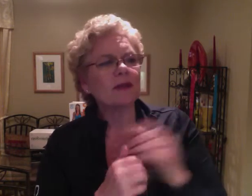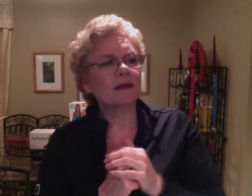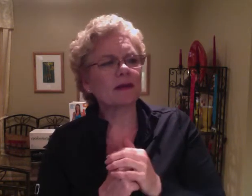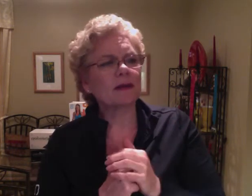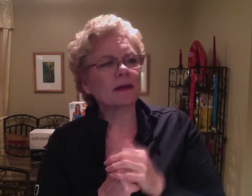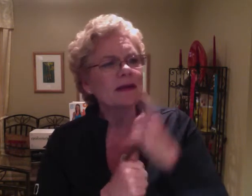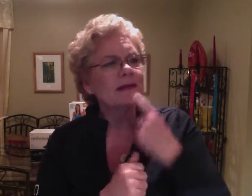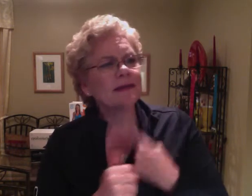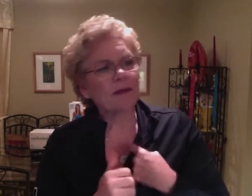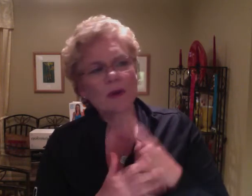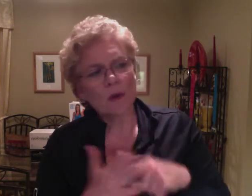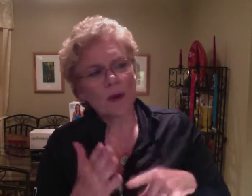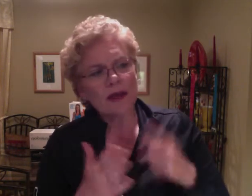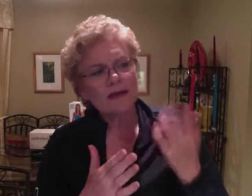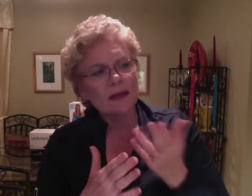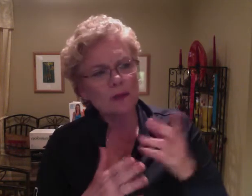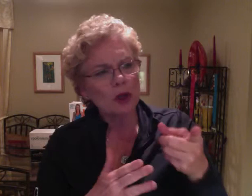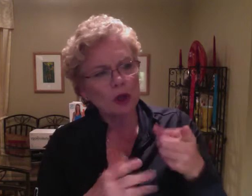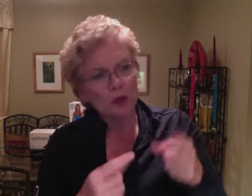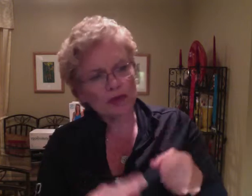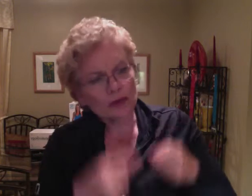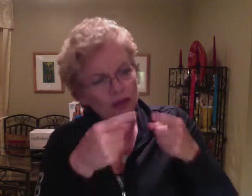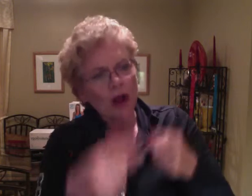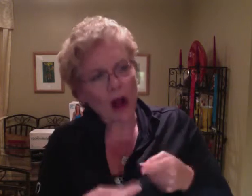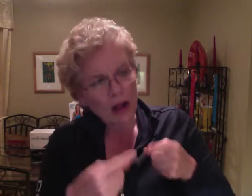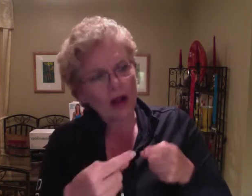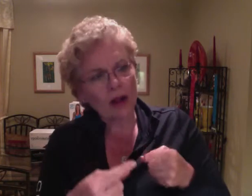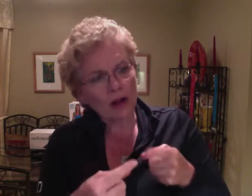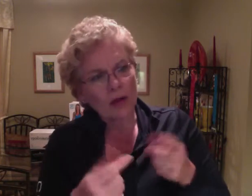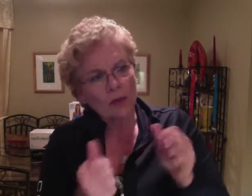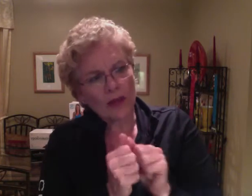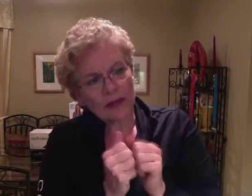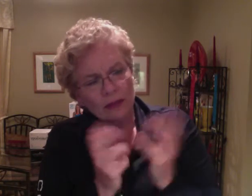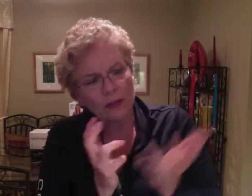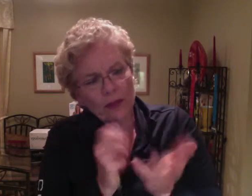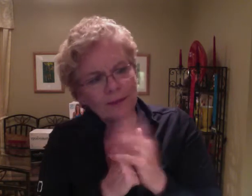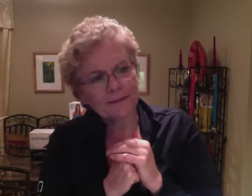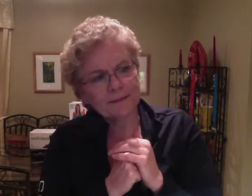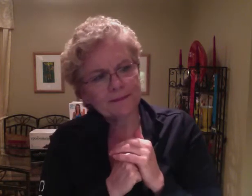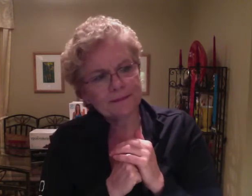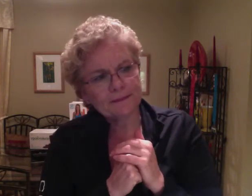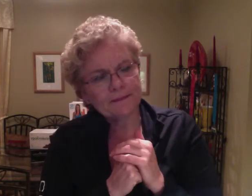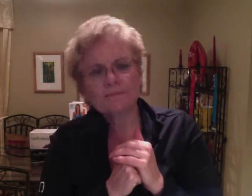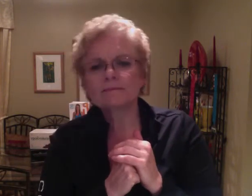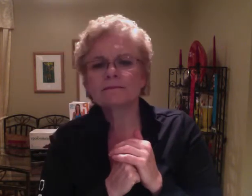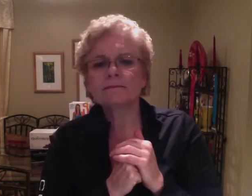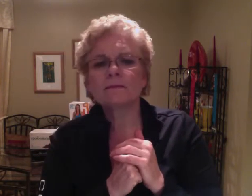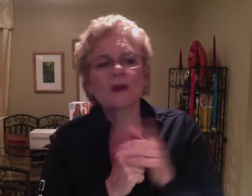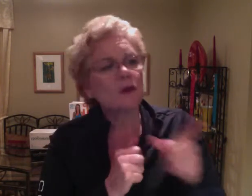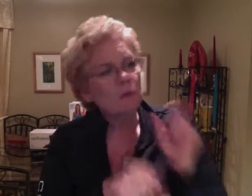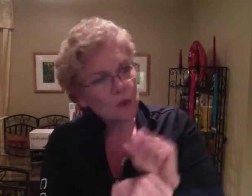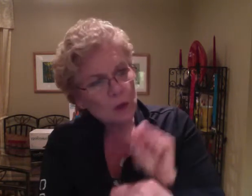me, what is something you struggle with? What is something that you have been working on that maybe hadn't been working